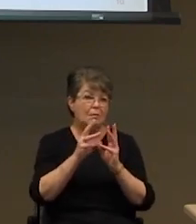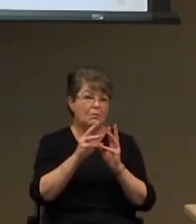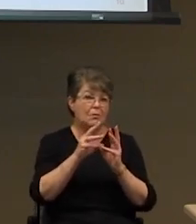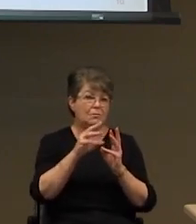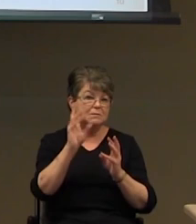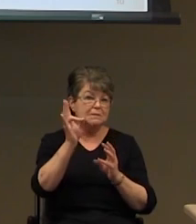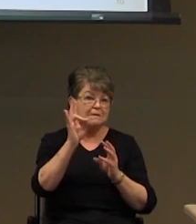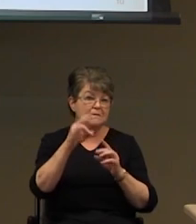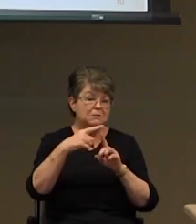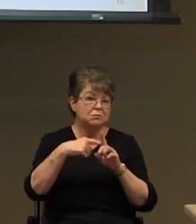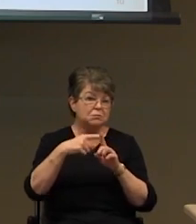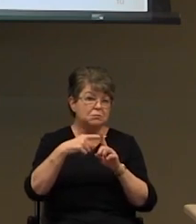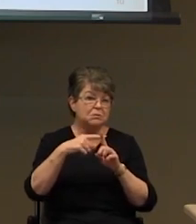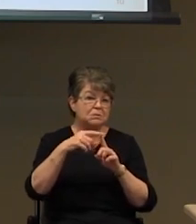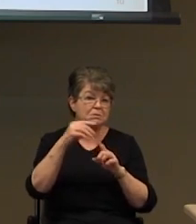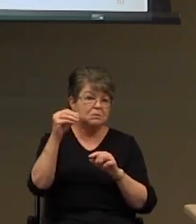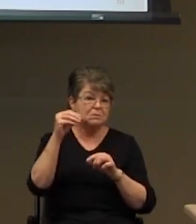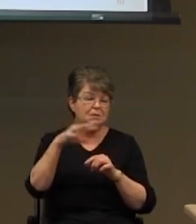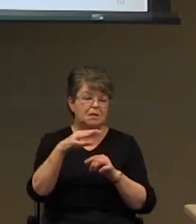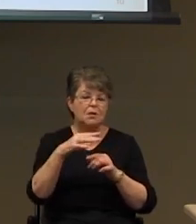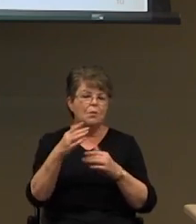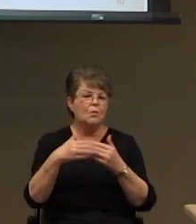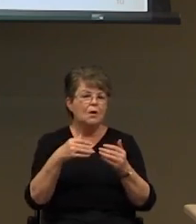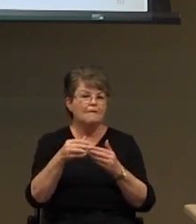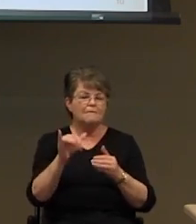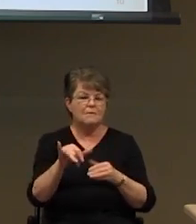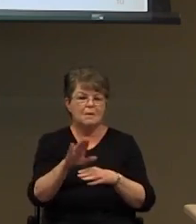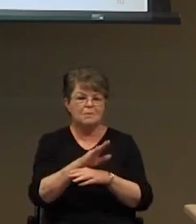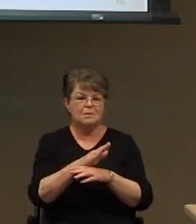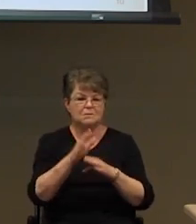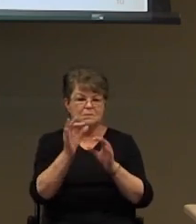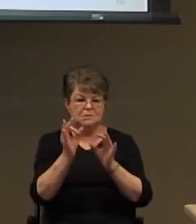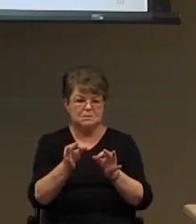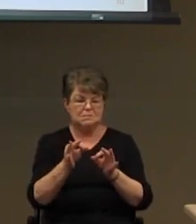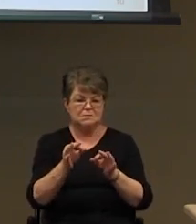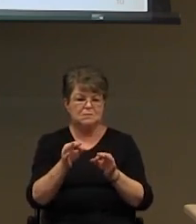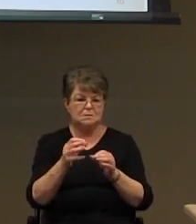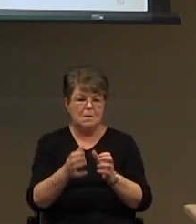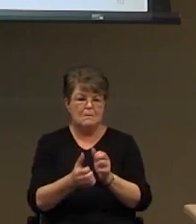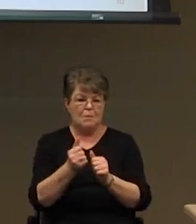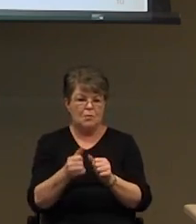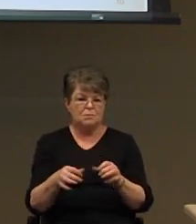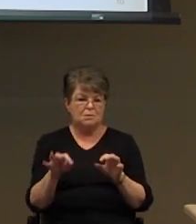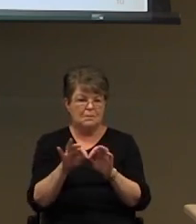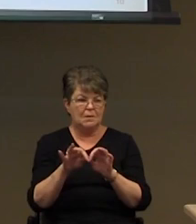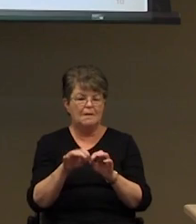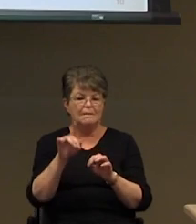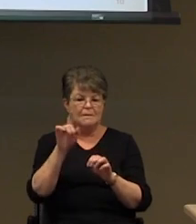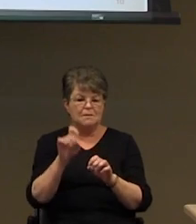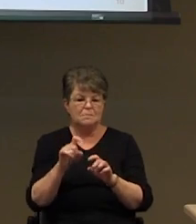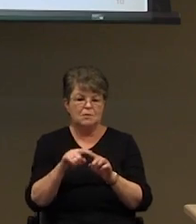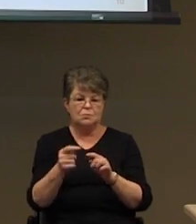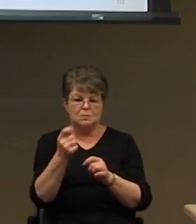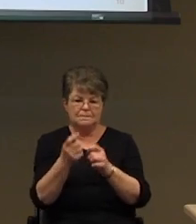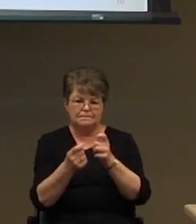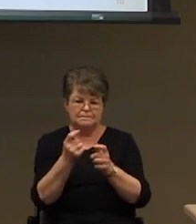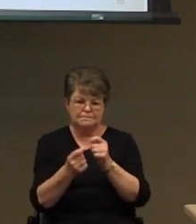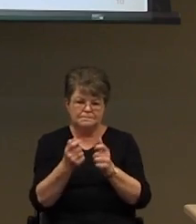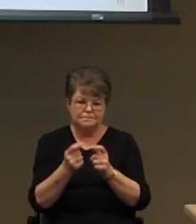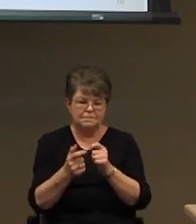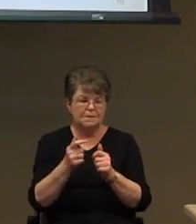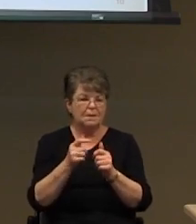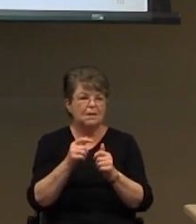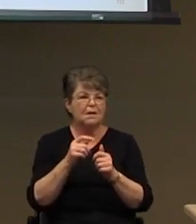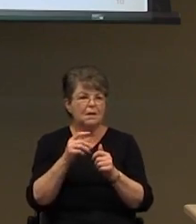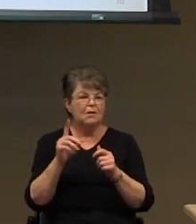day, whatever that business defines as its most important factor, those site selection consultants' jobs are to eliminate as many communities as possible